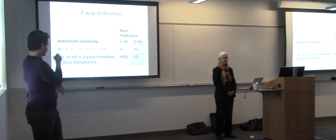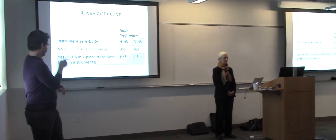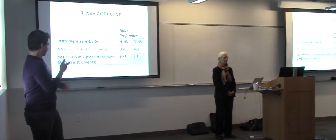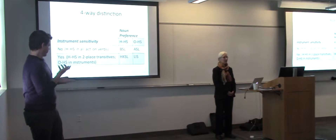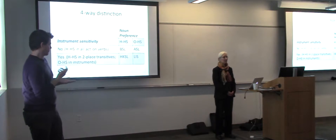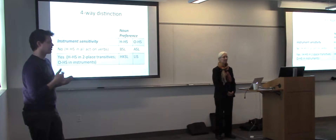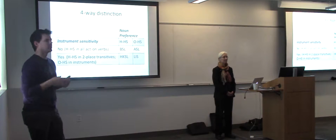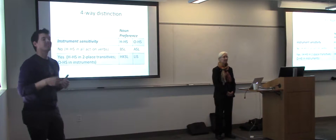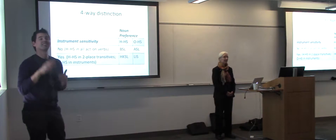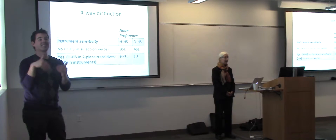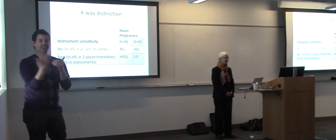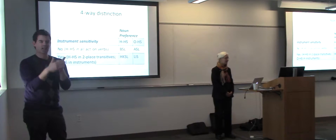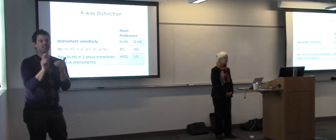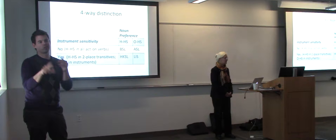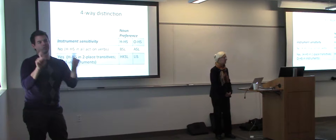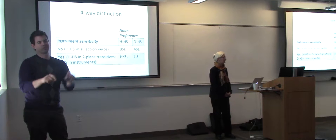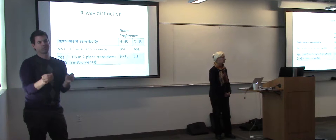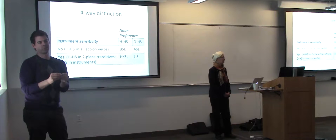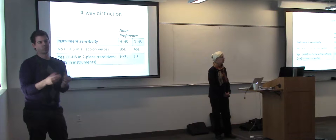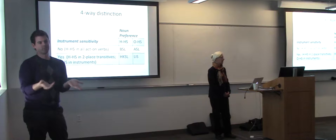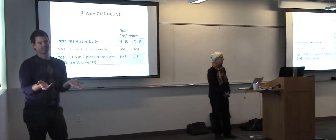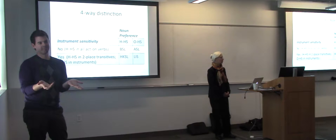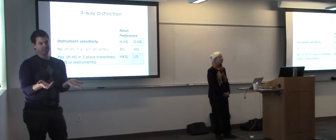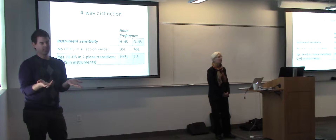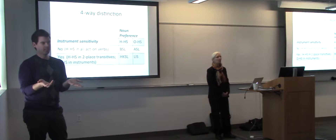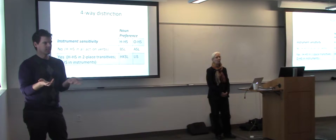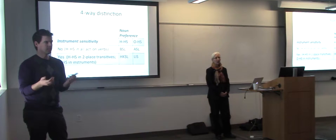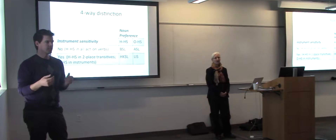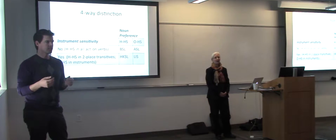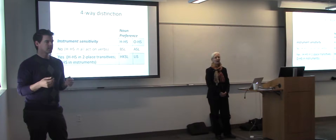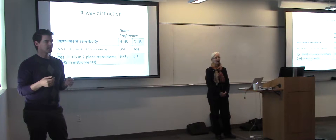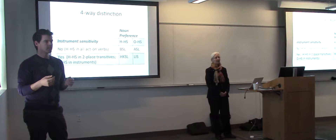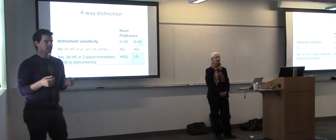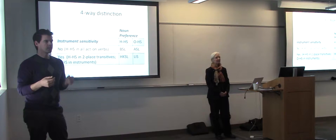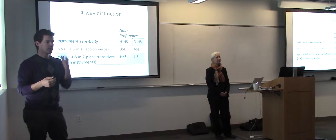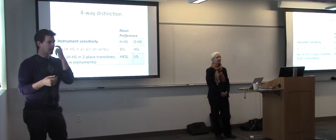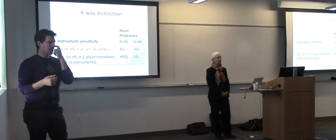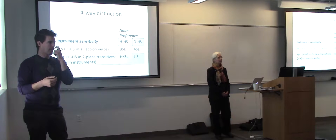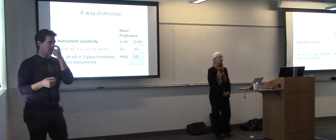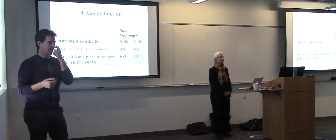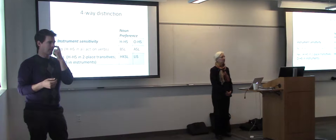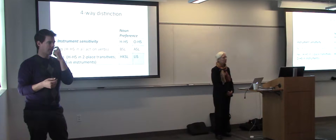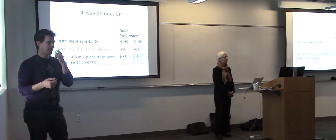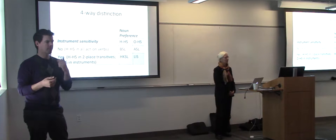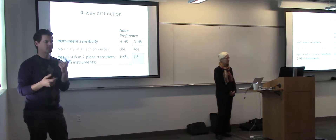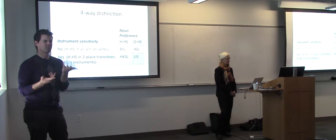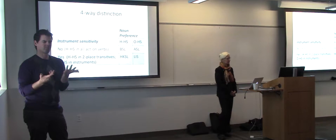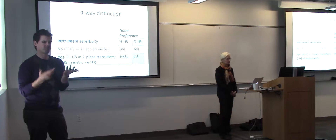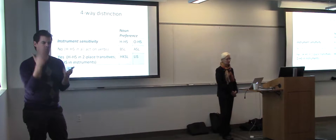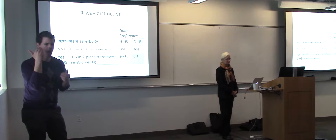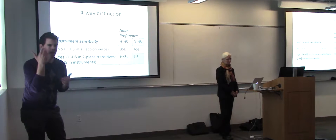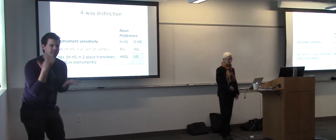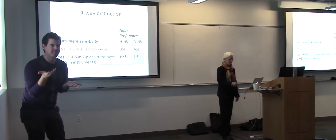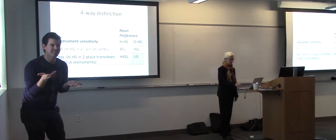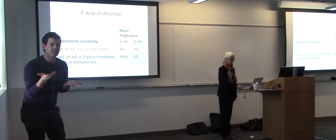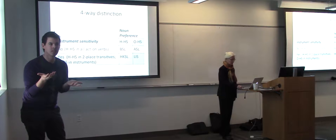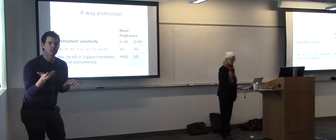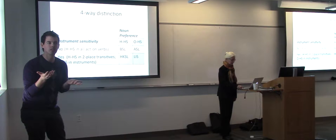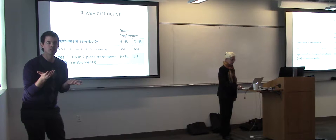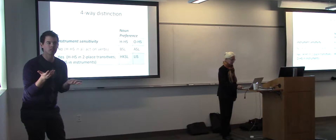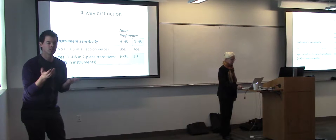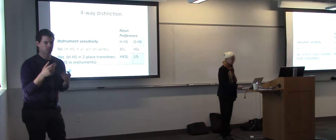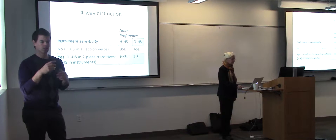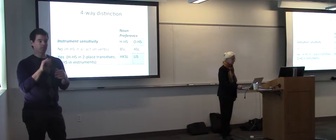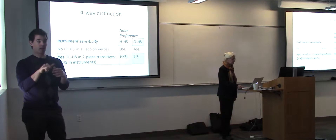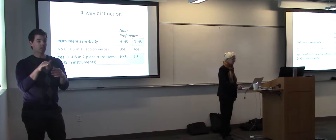develop some diagnostic tests to figure out what these languages are doing with these instrument